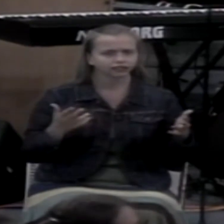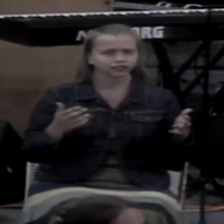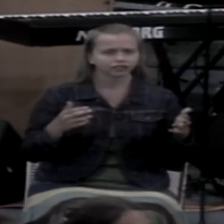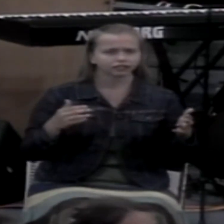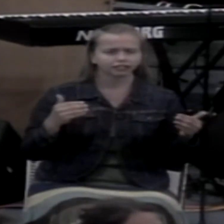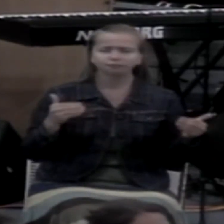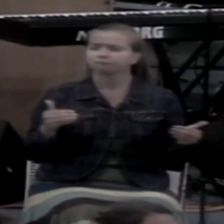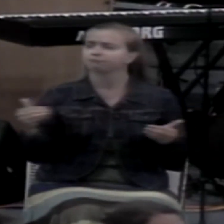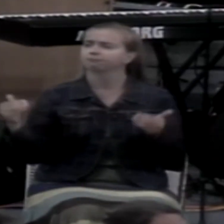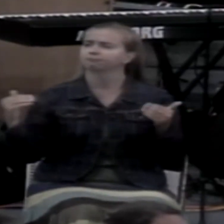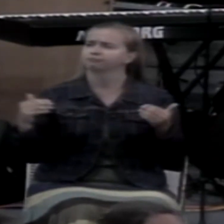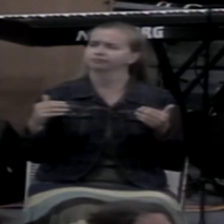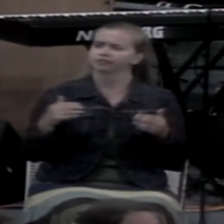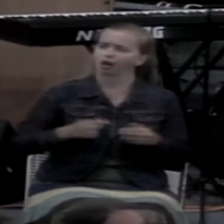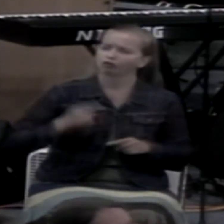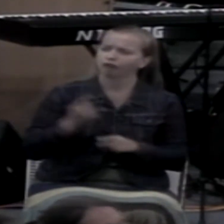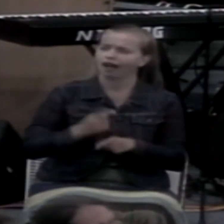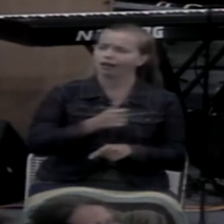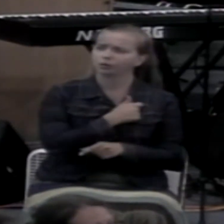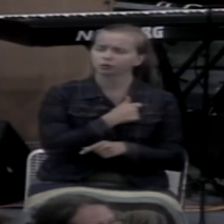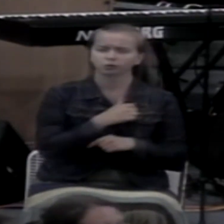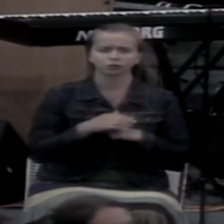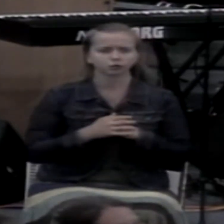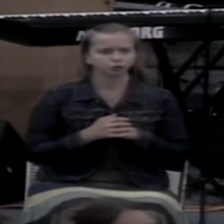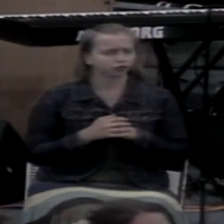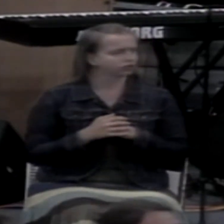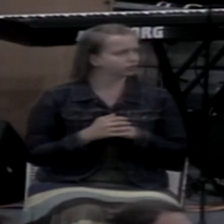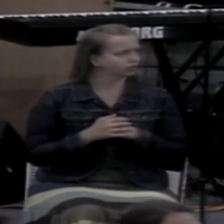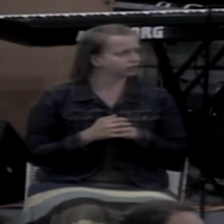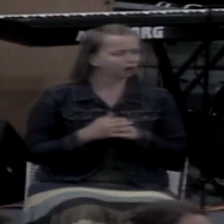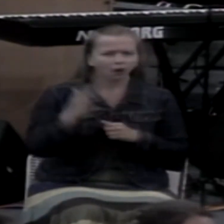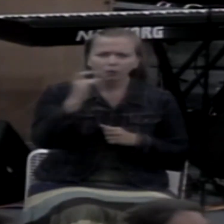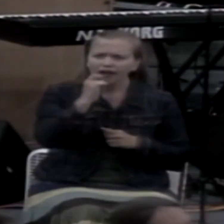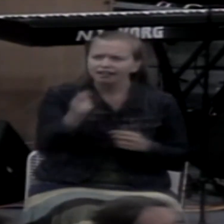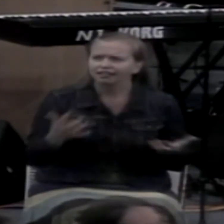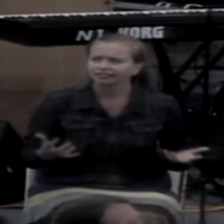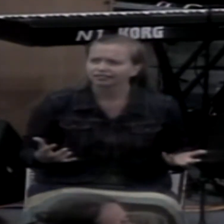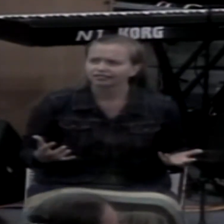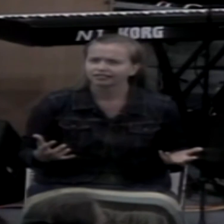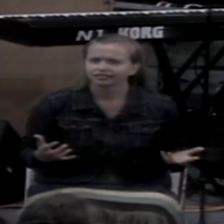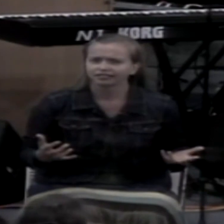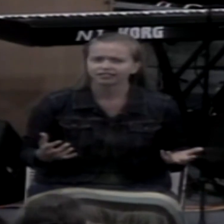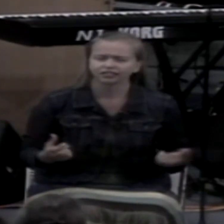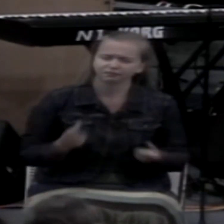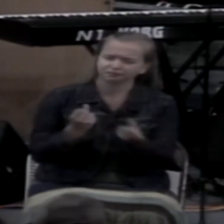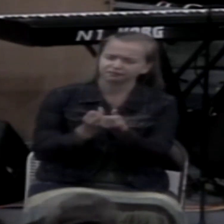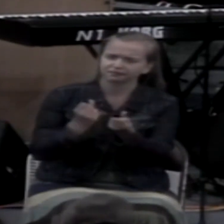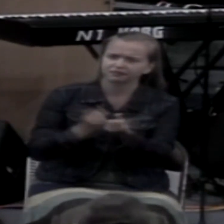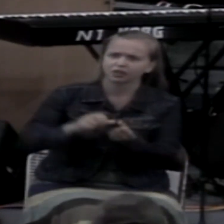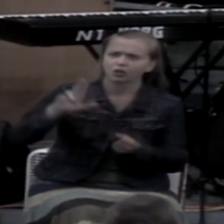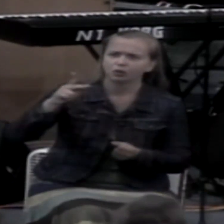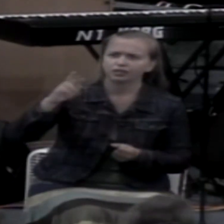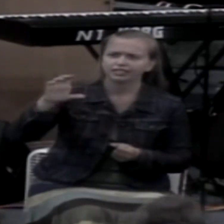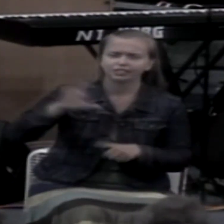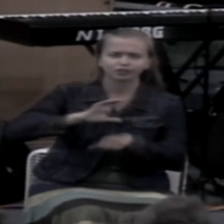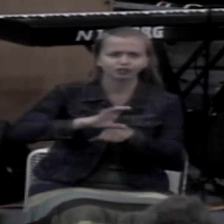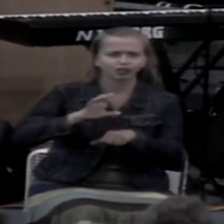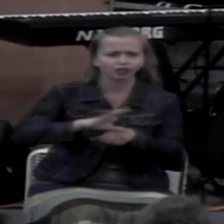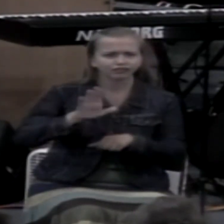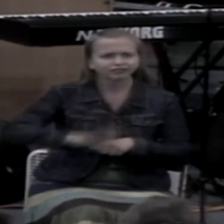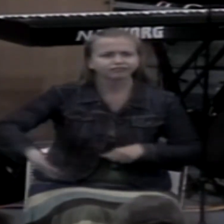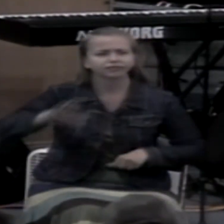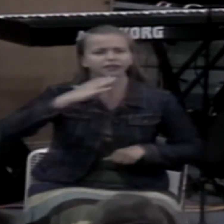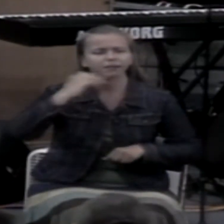What's wrong with believing that David Bernard is the best general superintendent in the world? What's wrong with that?